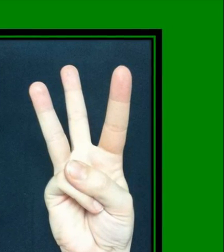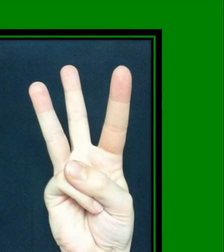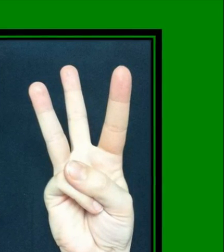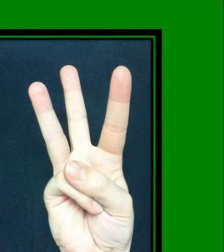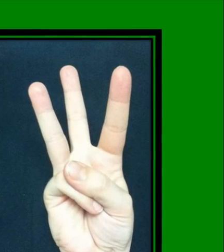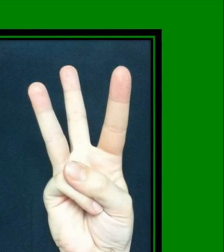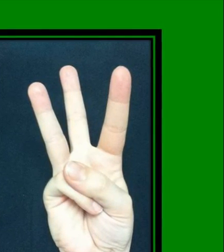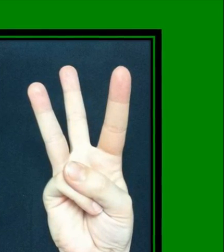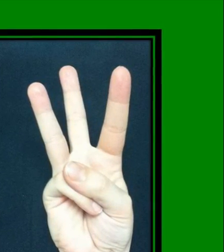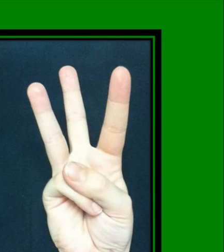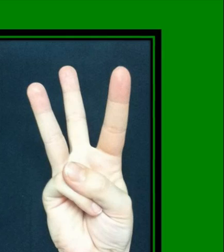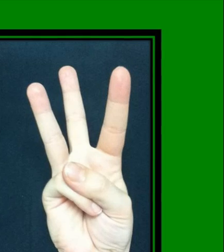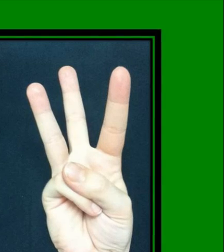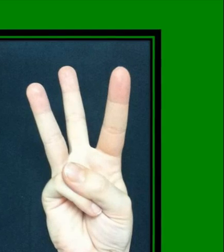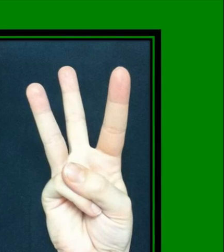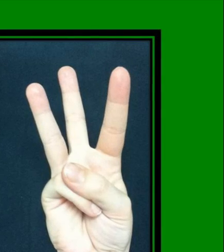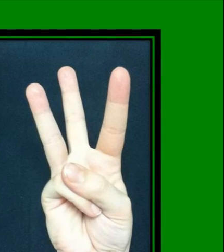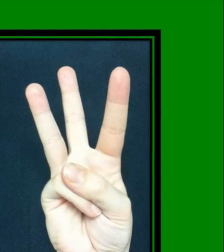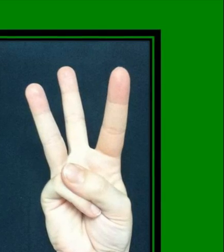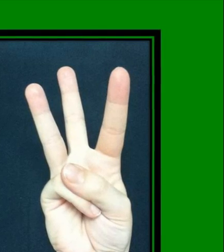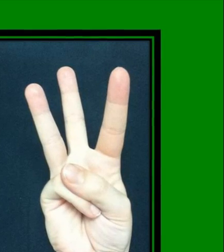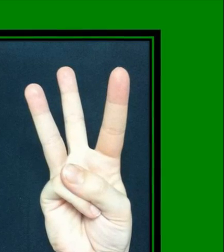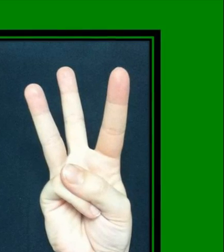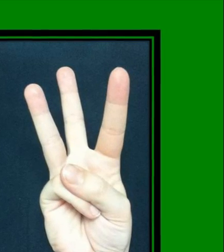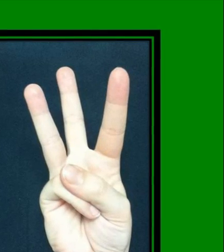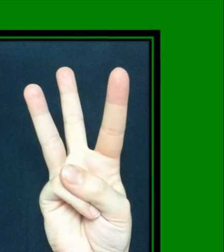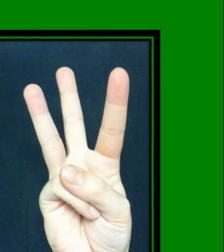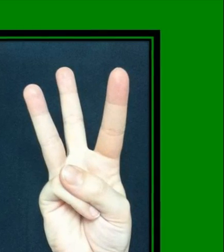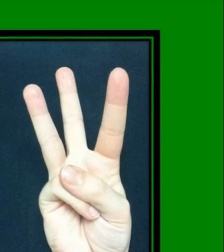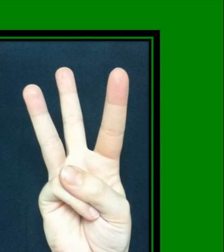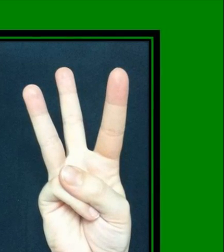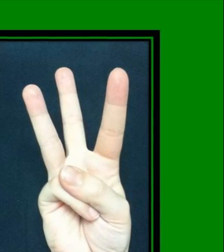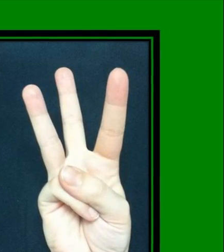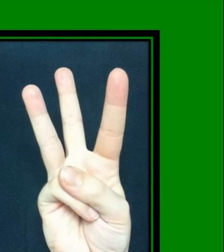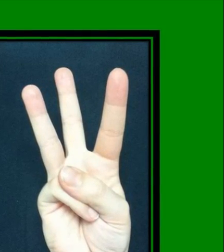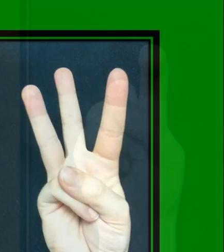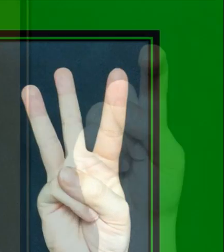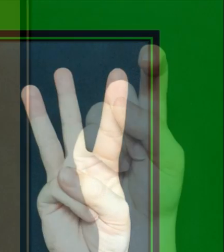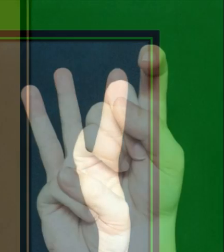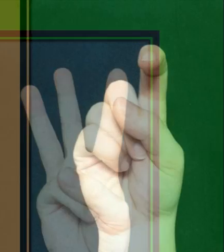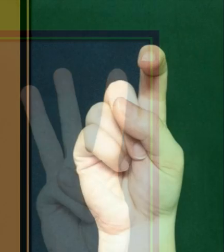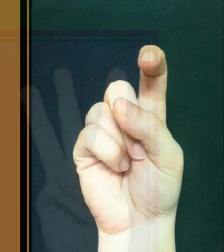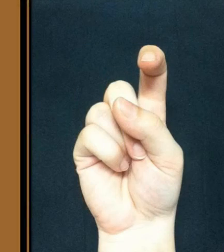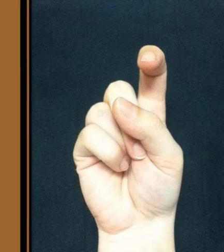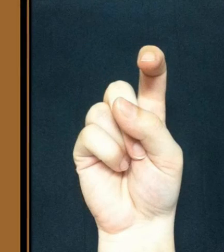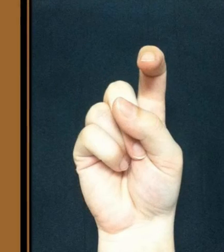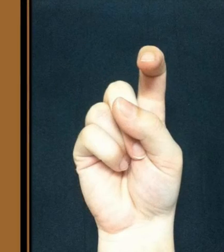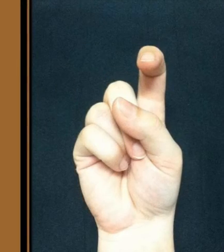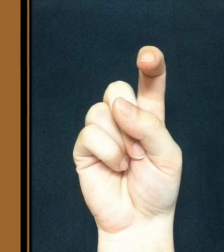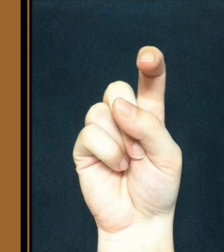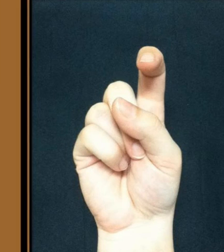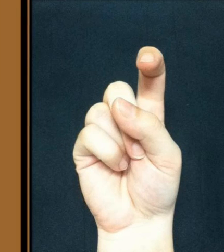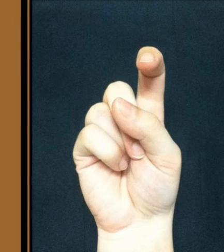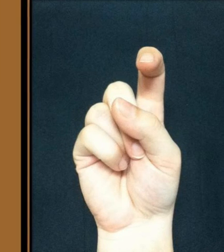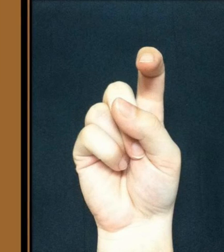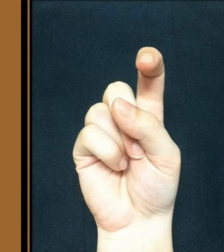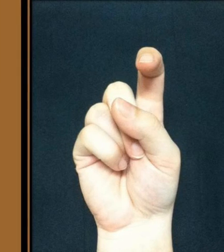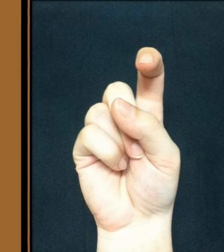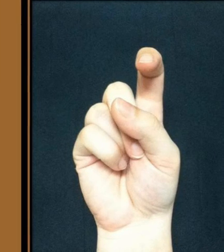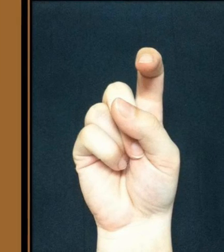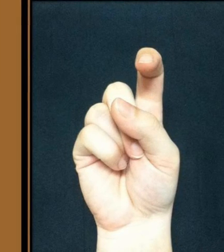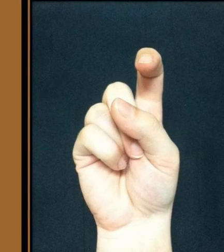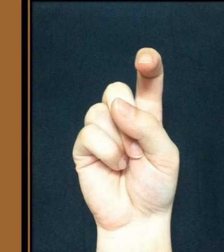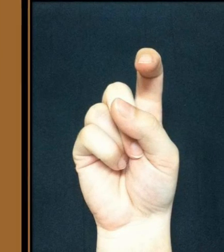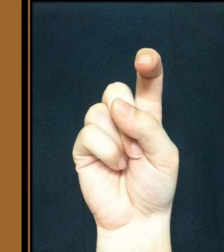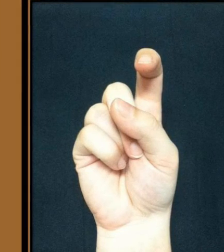your thumb is placed against your pinky finger, which is bent down to your palm. X is for